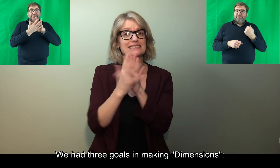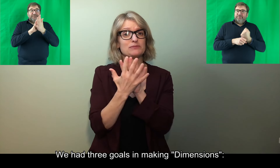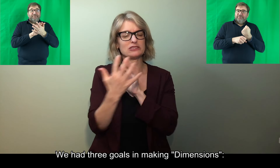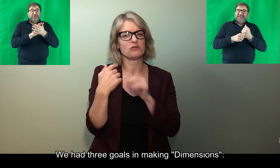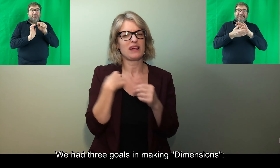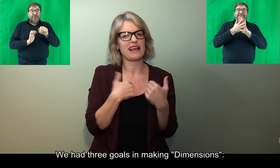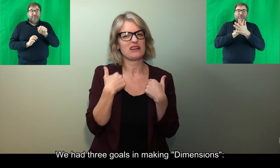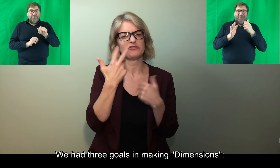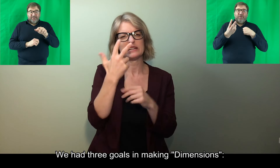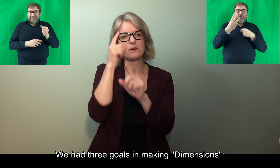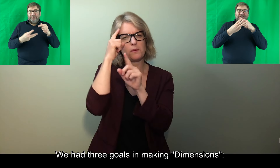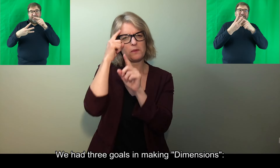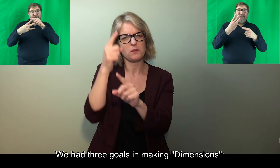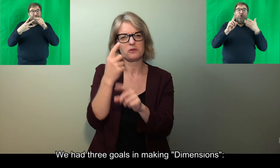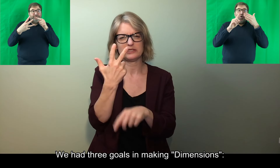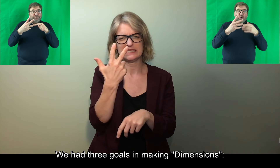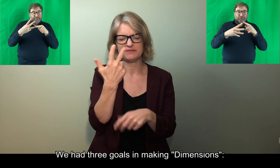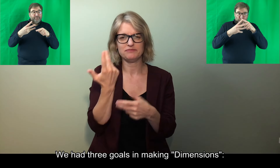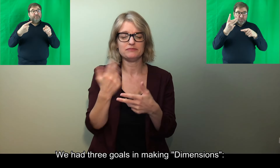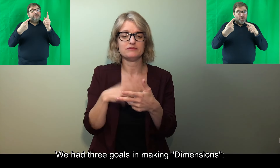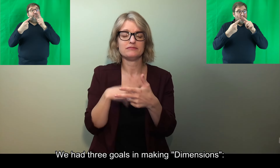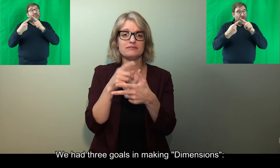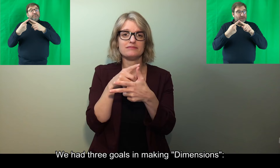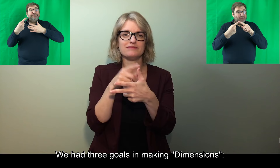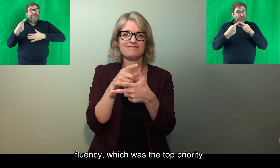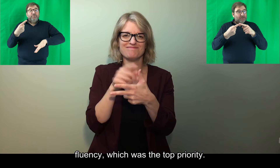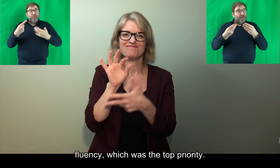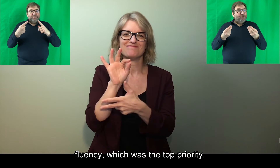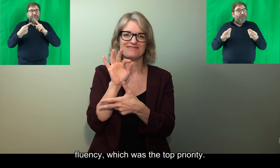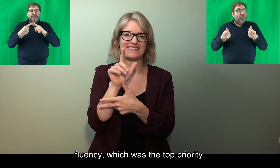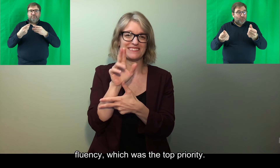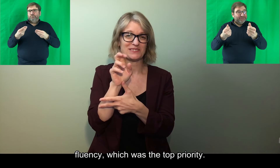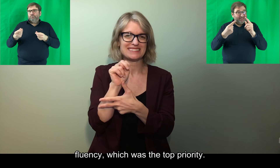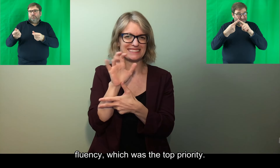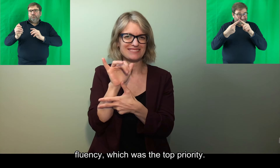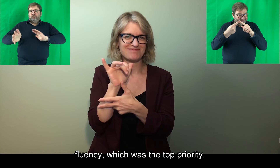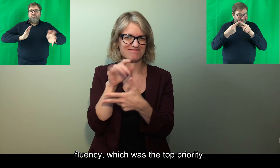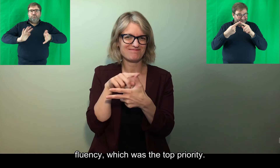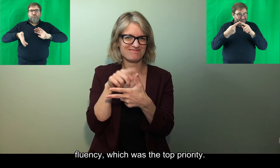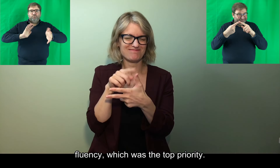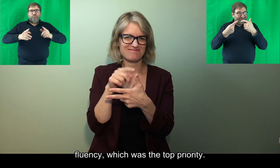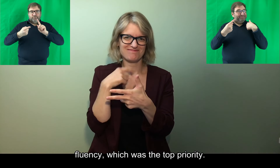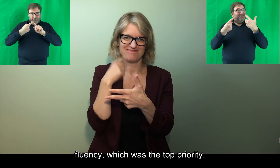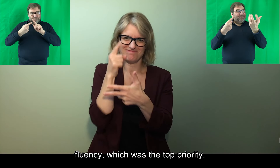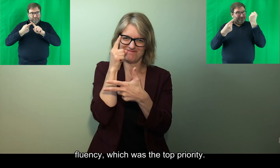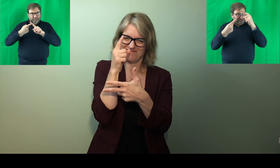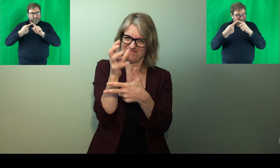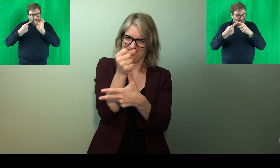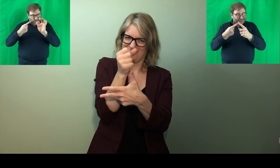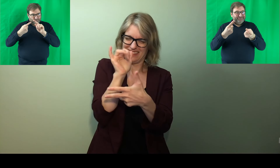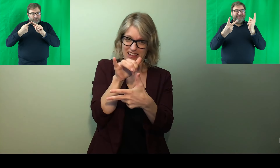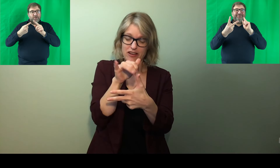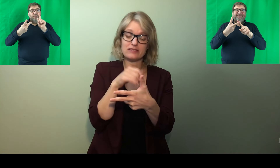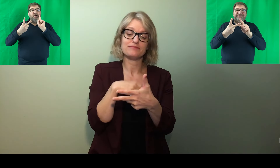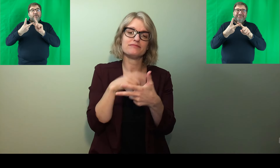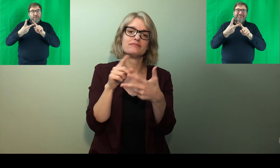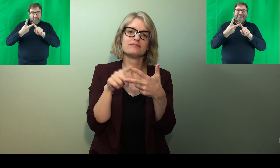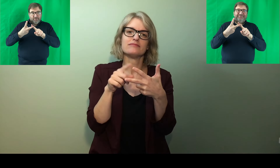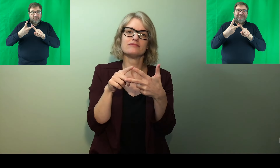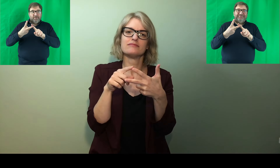We had 3 goals in making Dimensions: fluency, which was the top priority,